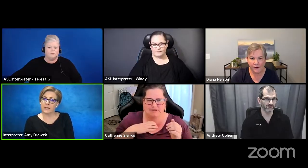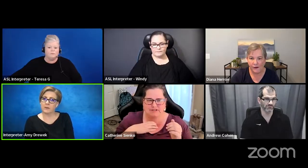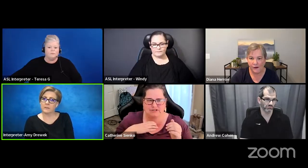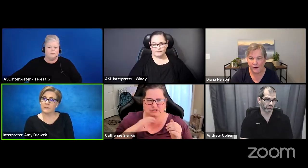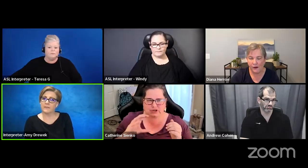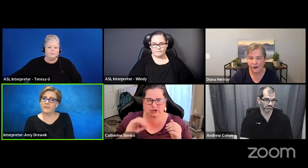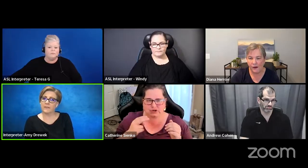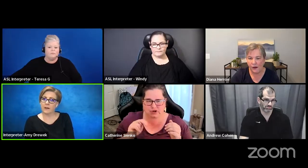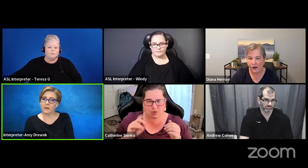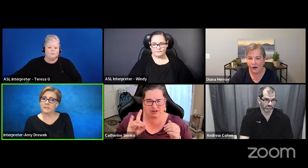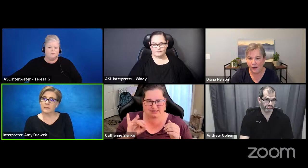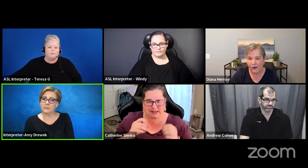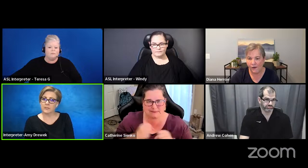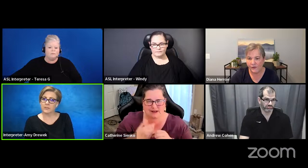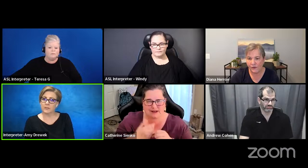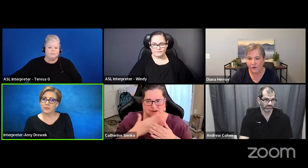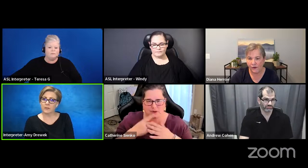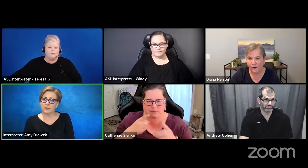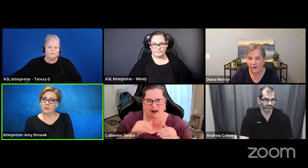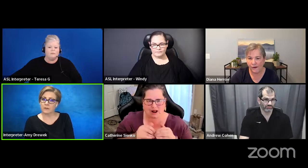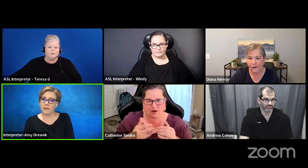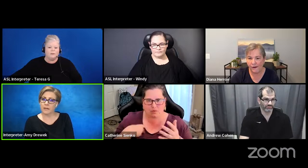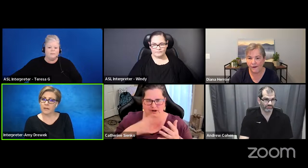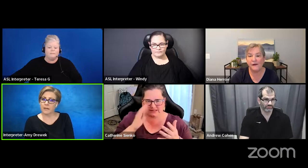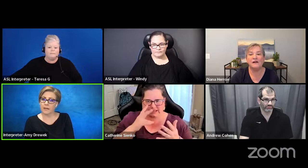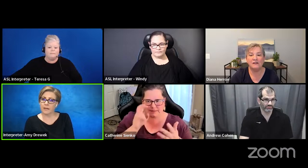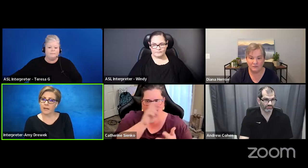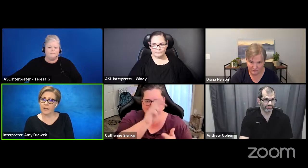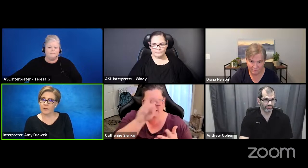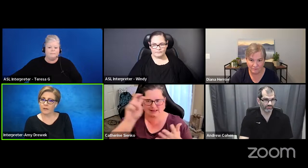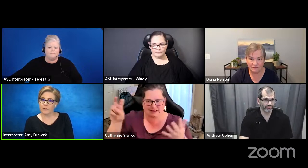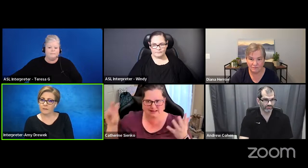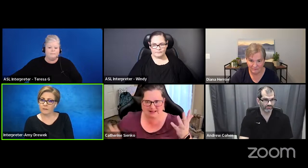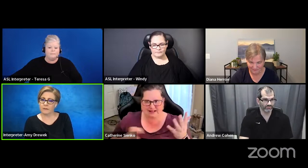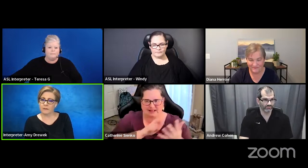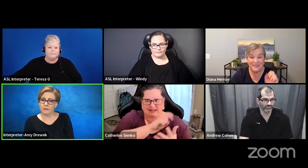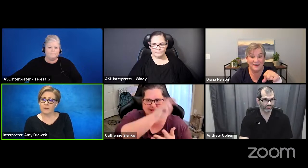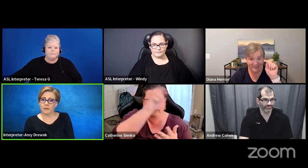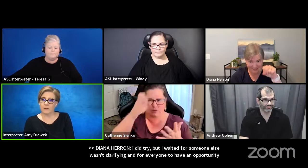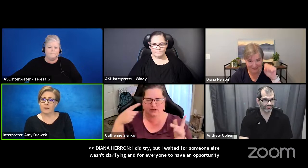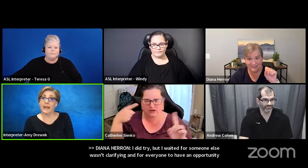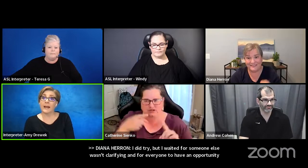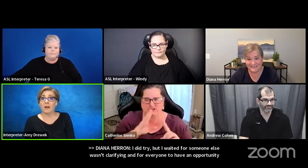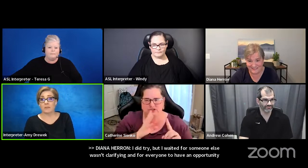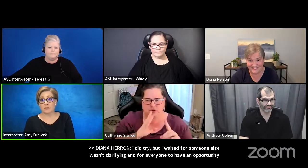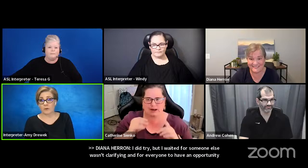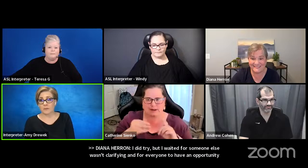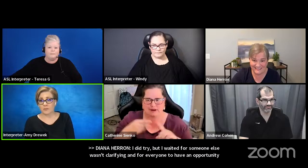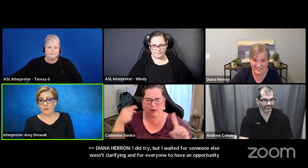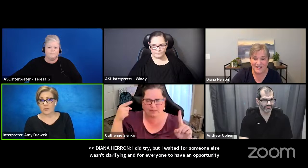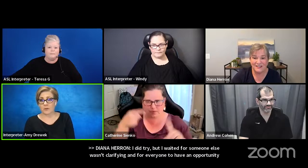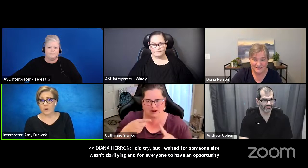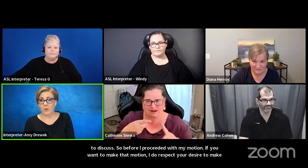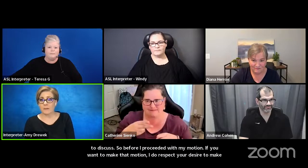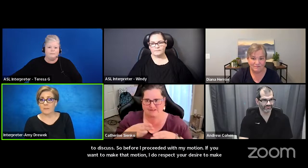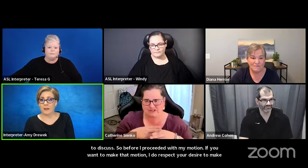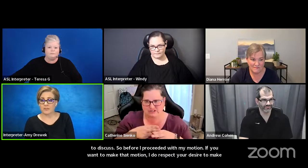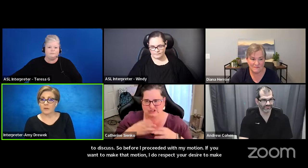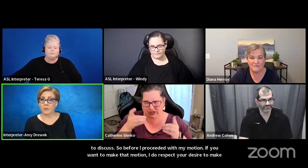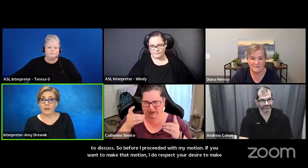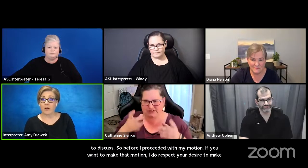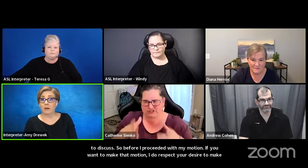This is Commissioner Cienko. To be fair to Commissioner Herron, and also